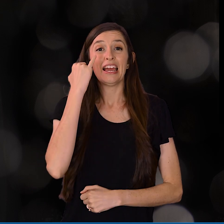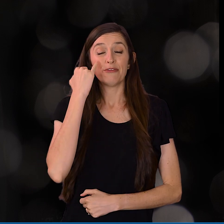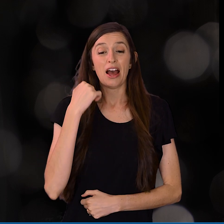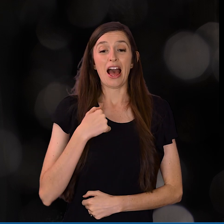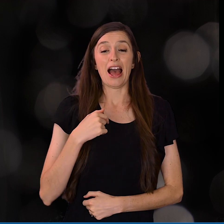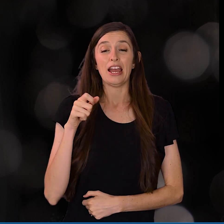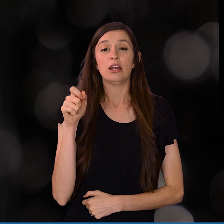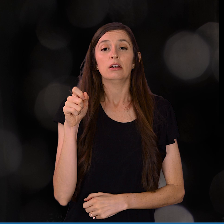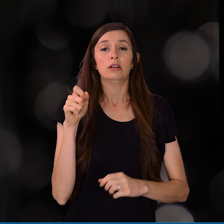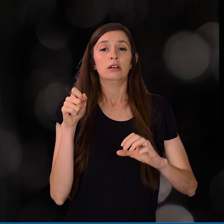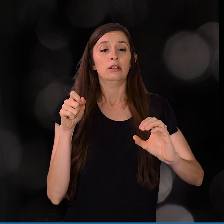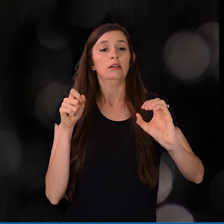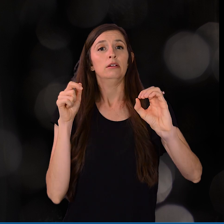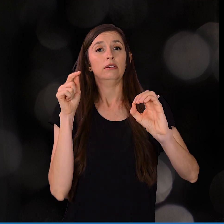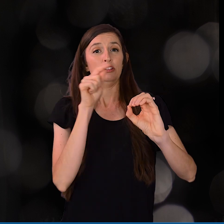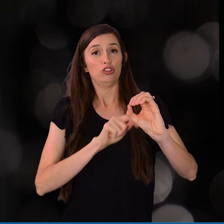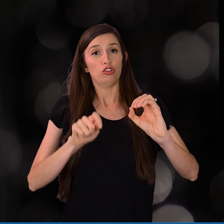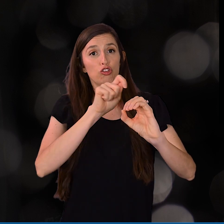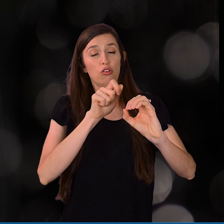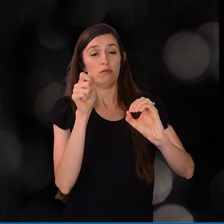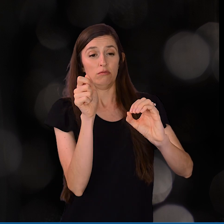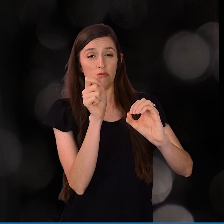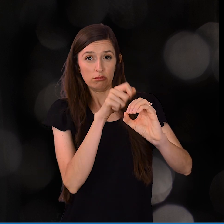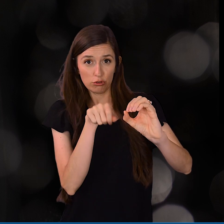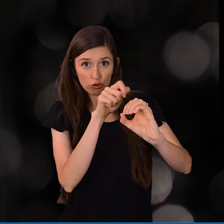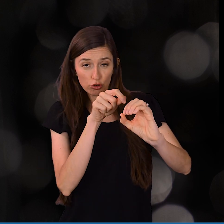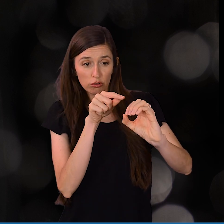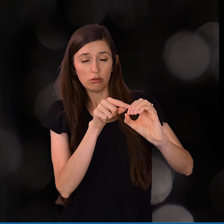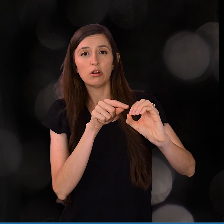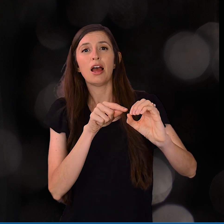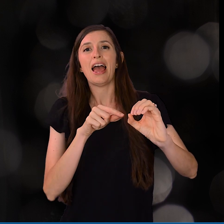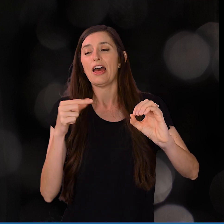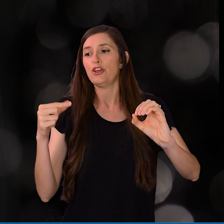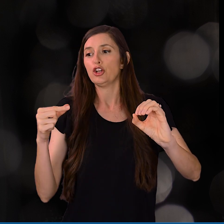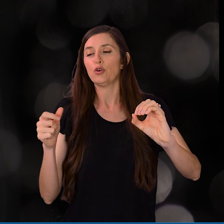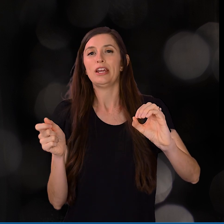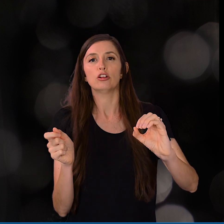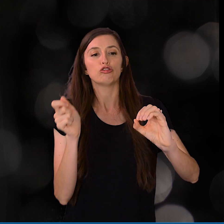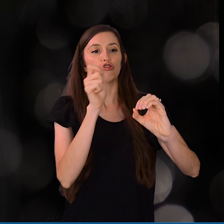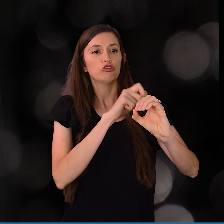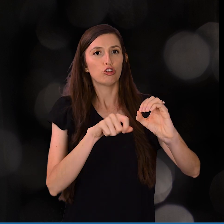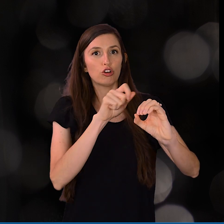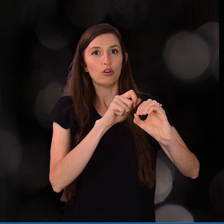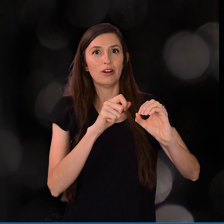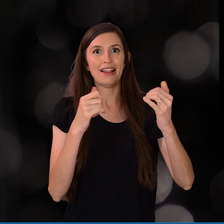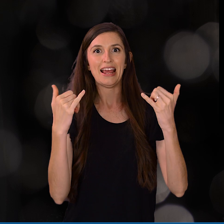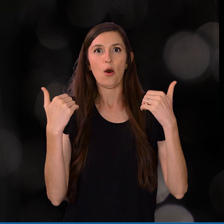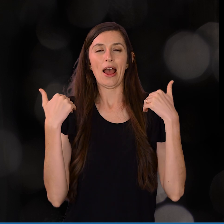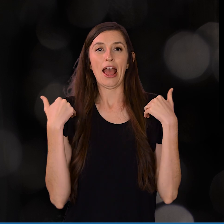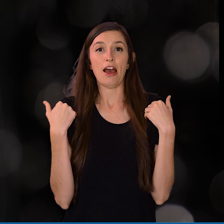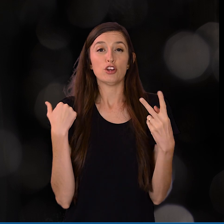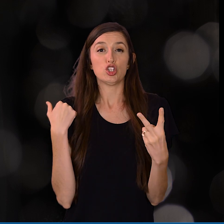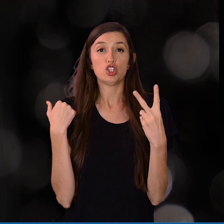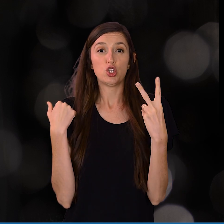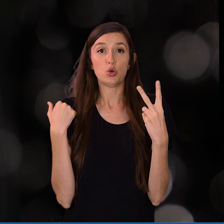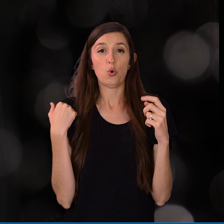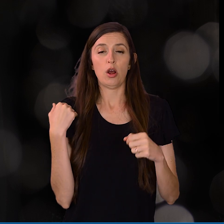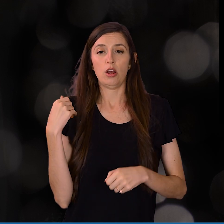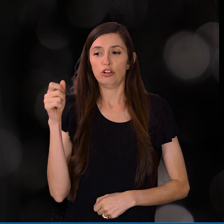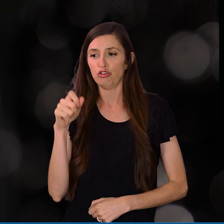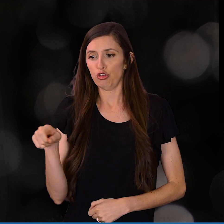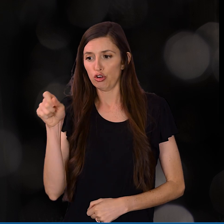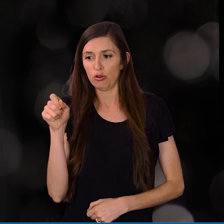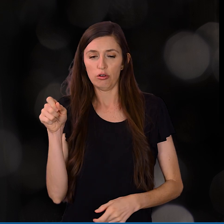do in actuality. It's easier to do just as a mental project, right? You take a green marker and overlap the blue one